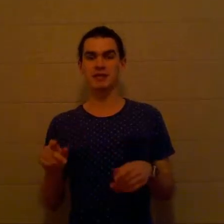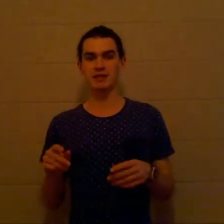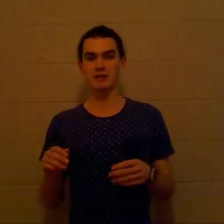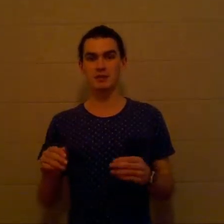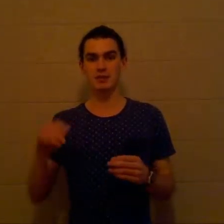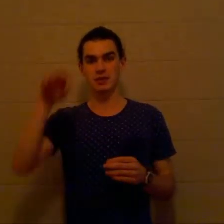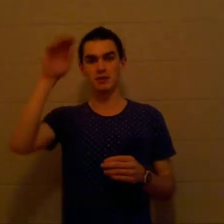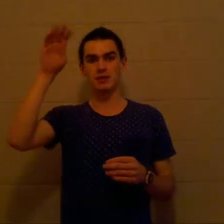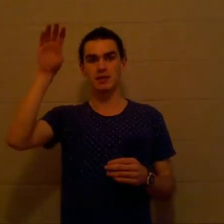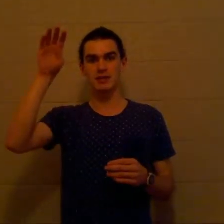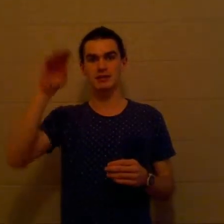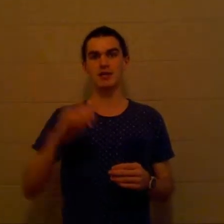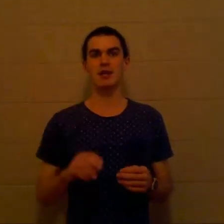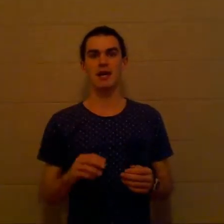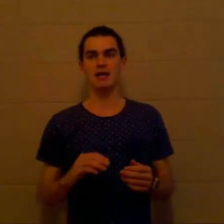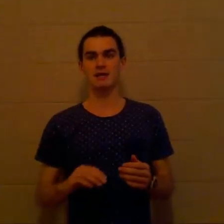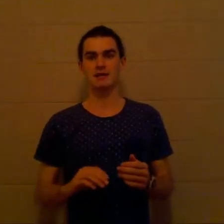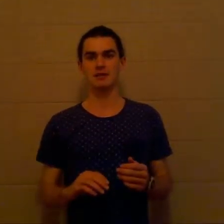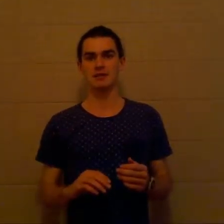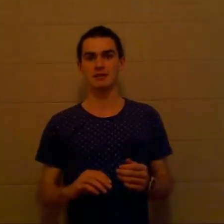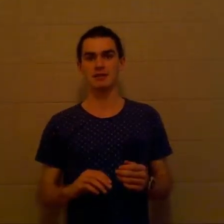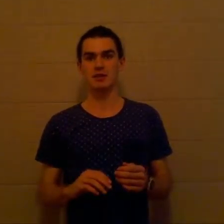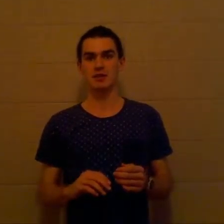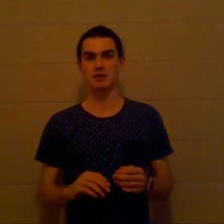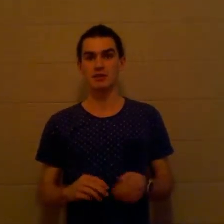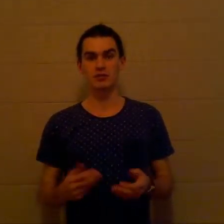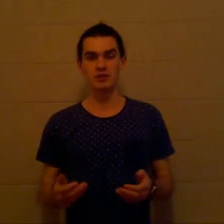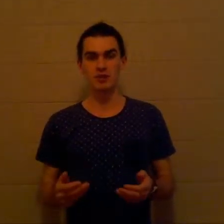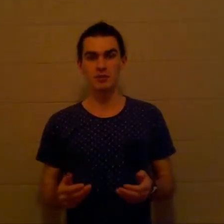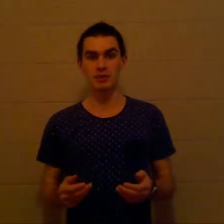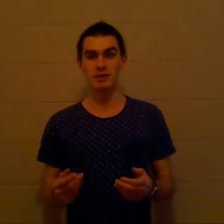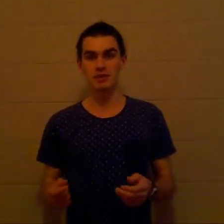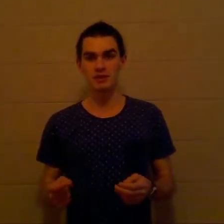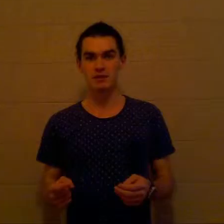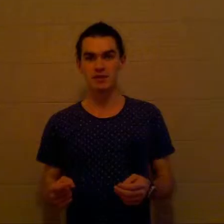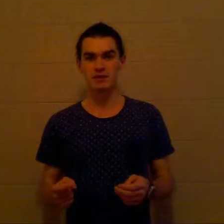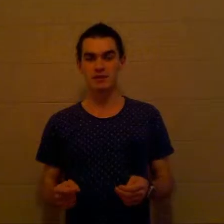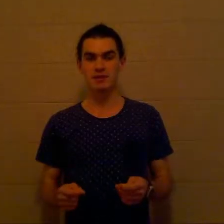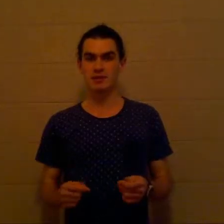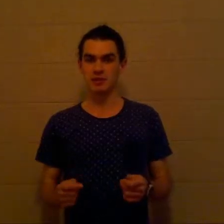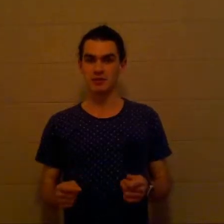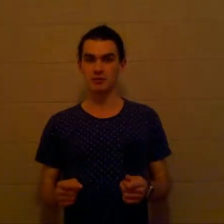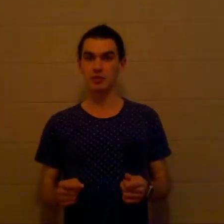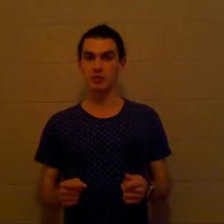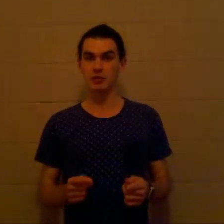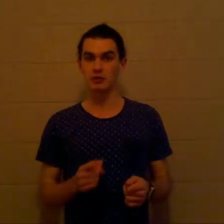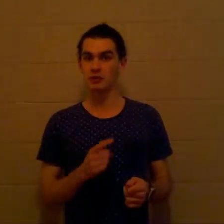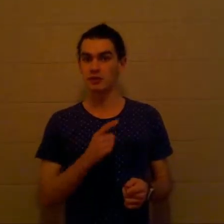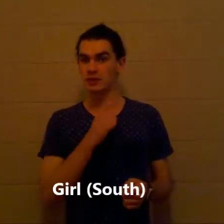dialects between the northern states and the southern states. So for example, in the southern states, the sign for girl